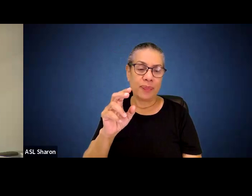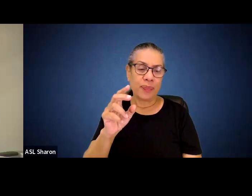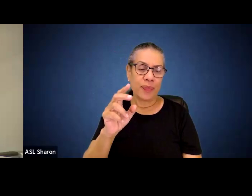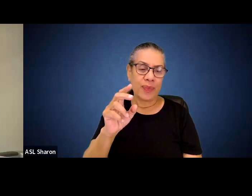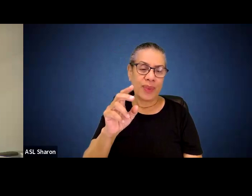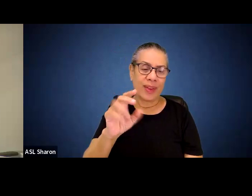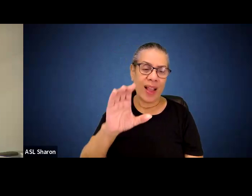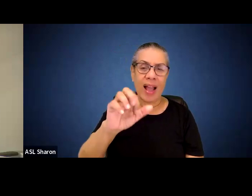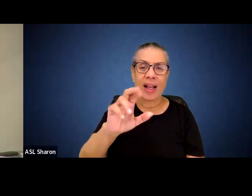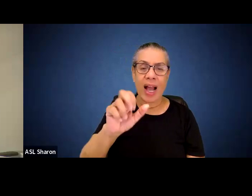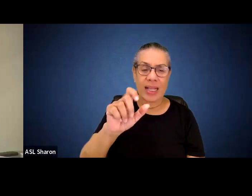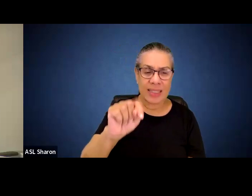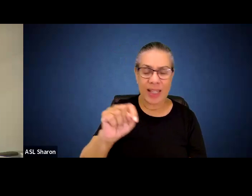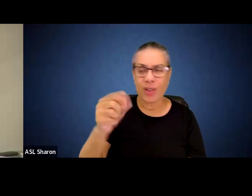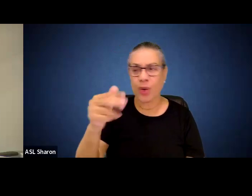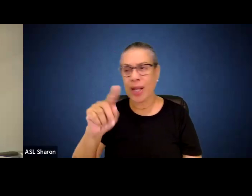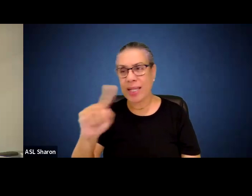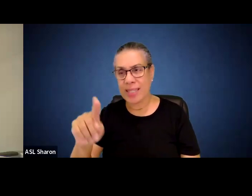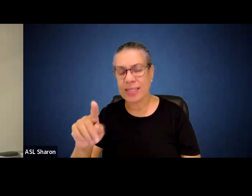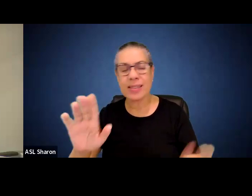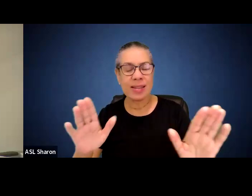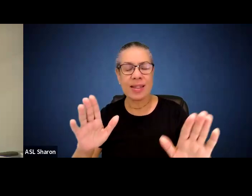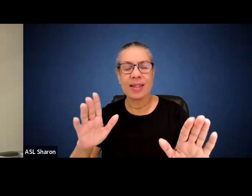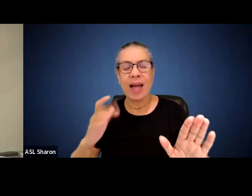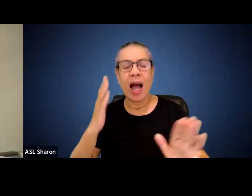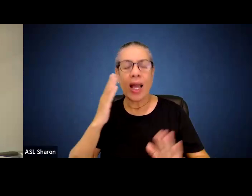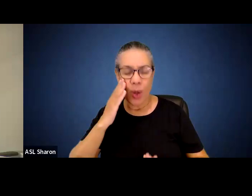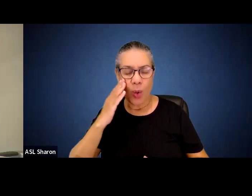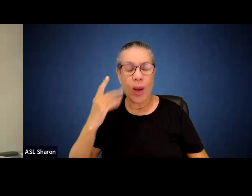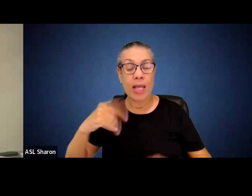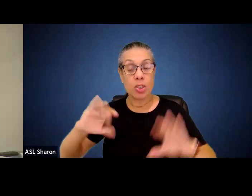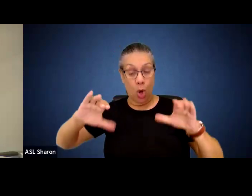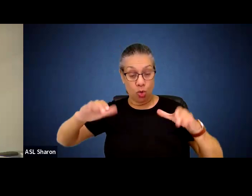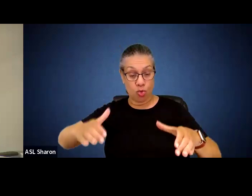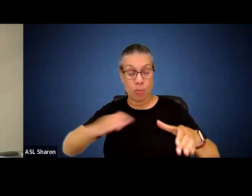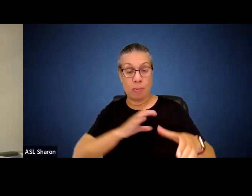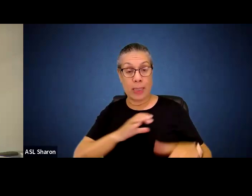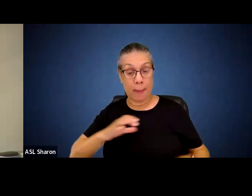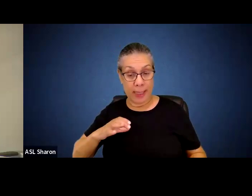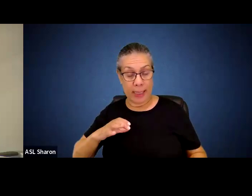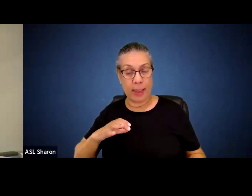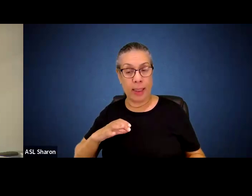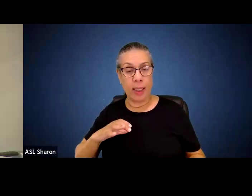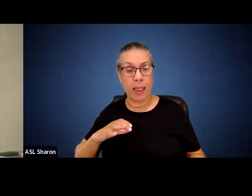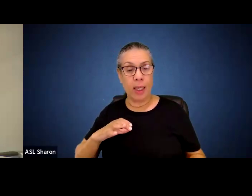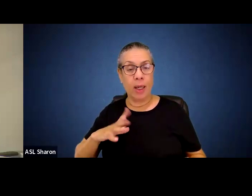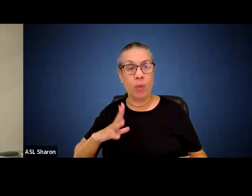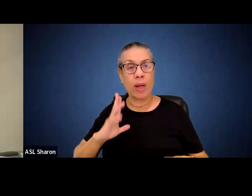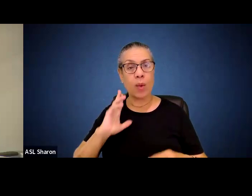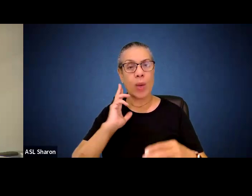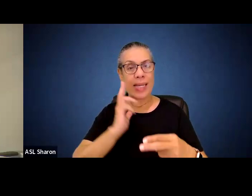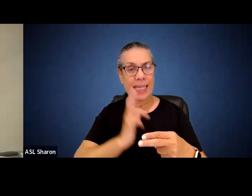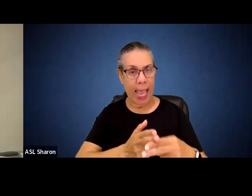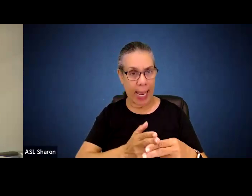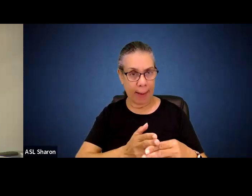you know how I feel about this. Like, as a body, we have to get to a place where we are naming, or at